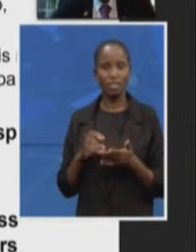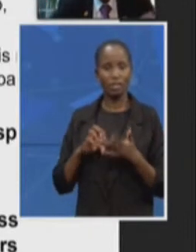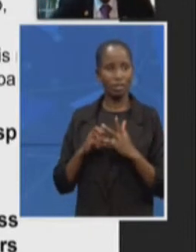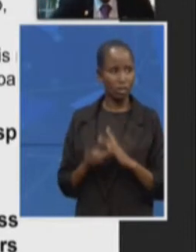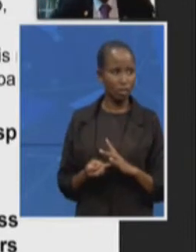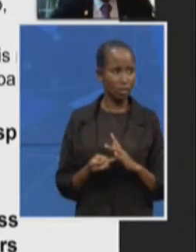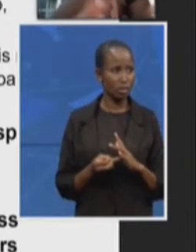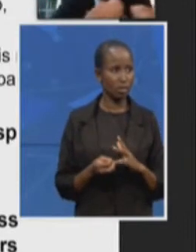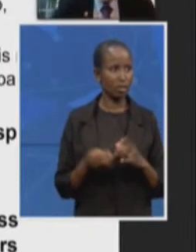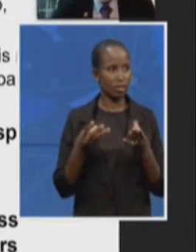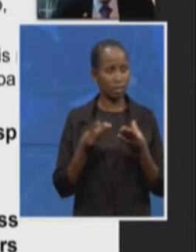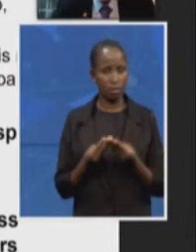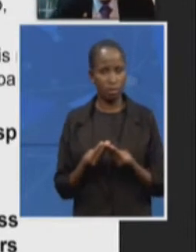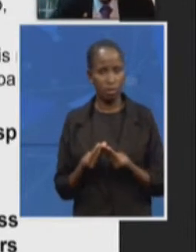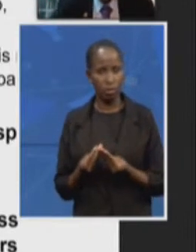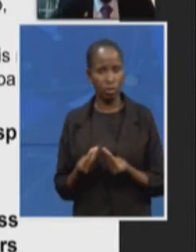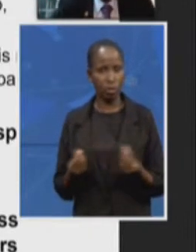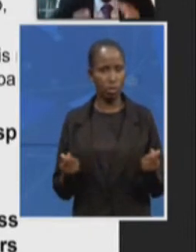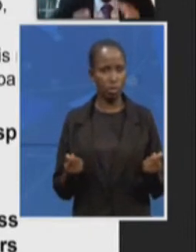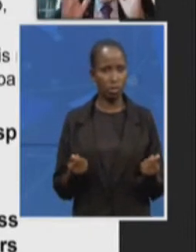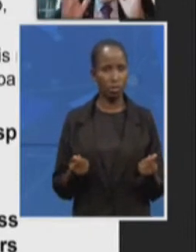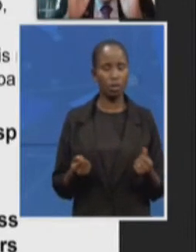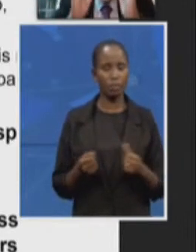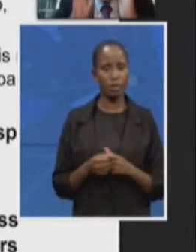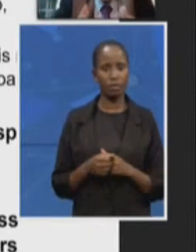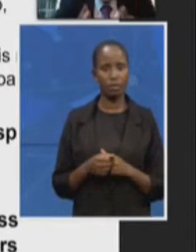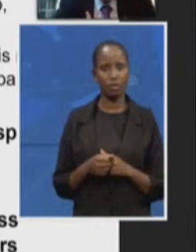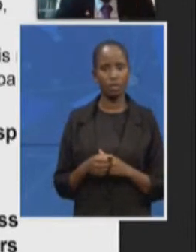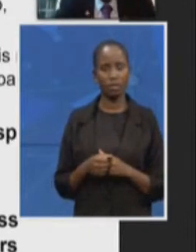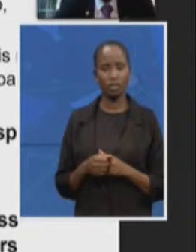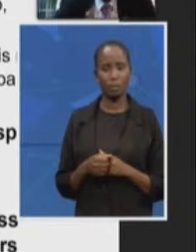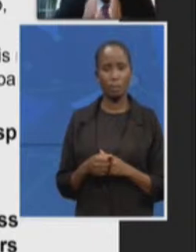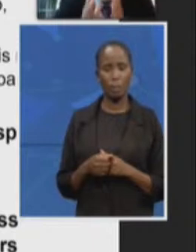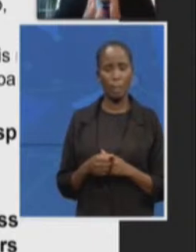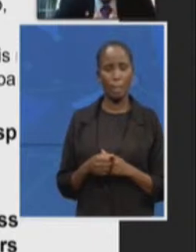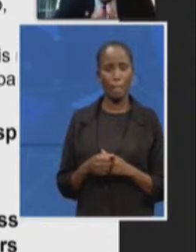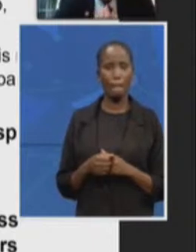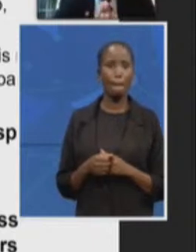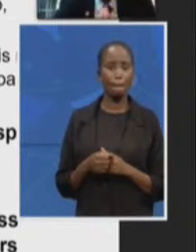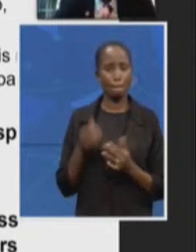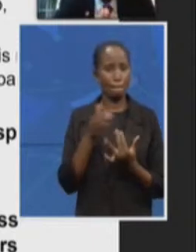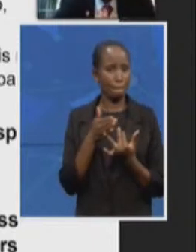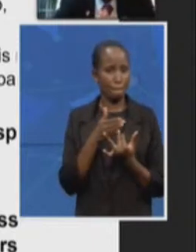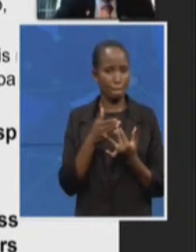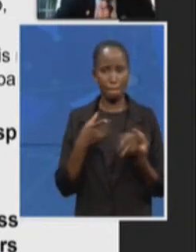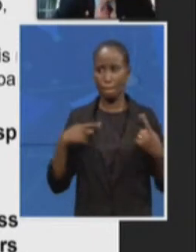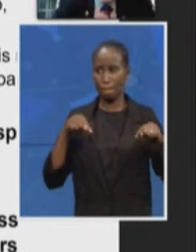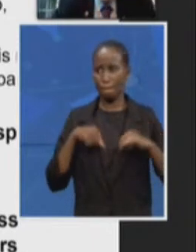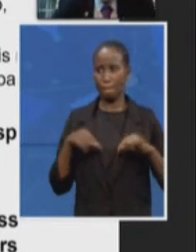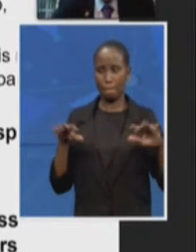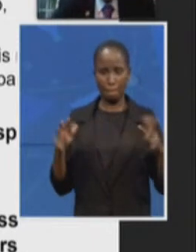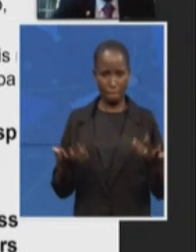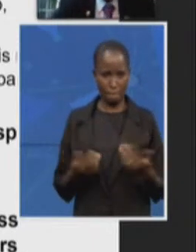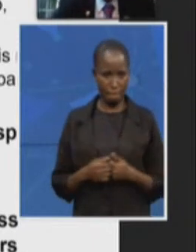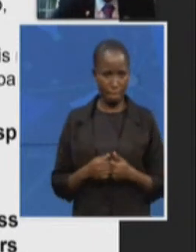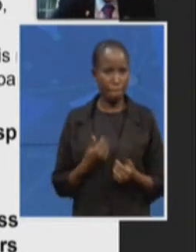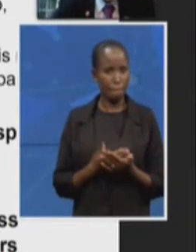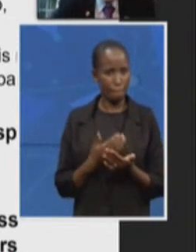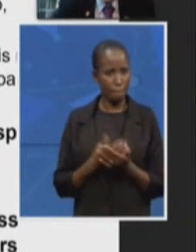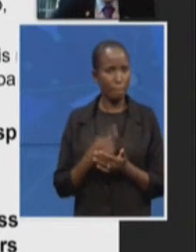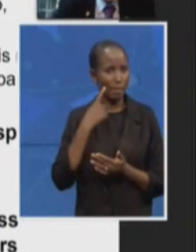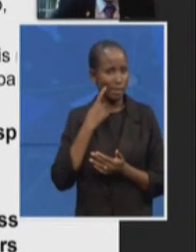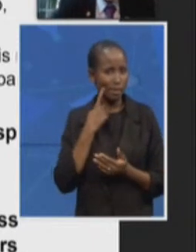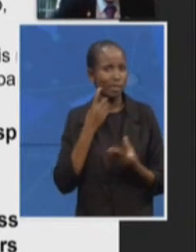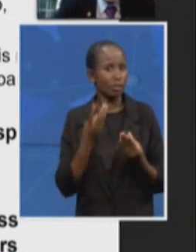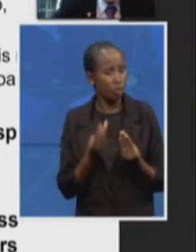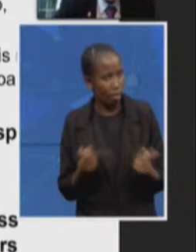other. We end up putting fences between us instead of, dealing with this and understanding what the enemy is and how that we need to